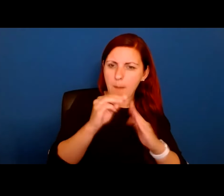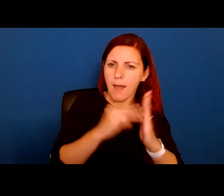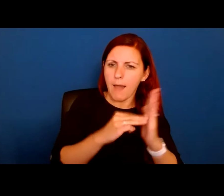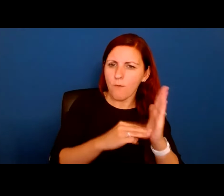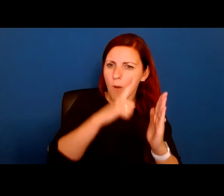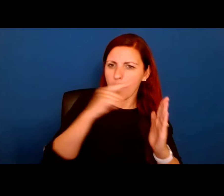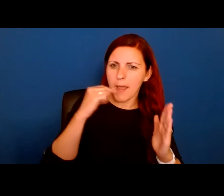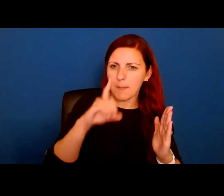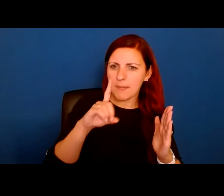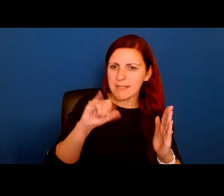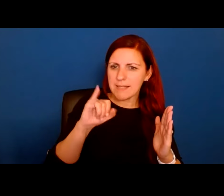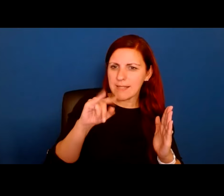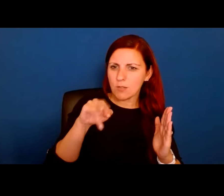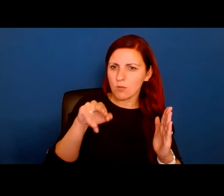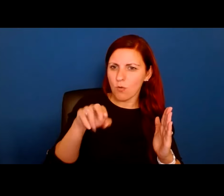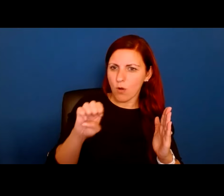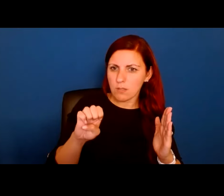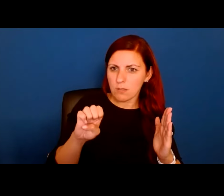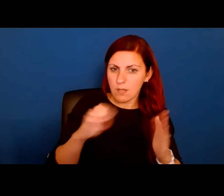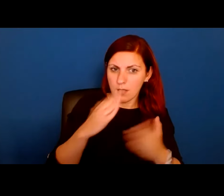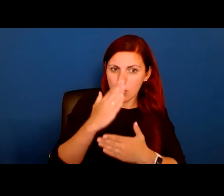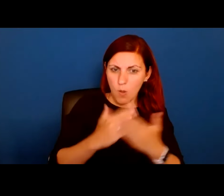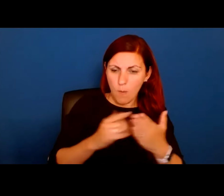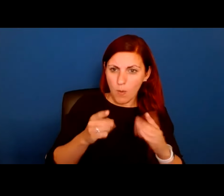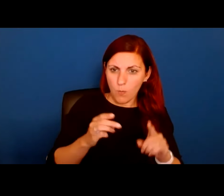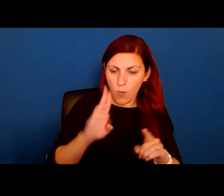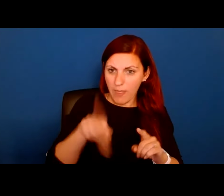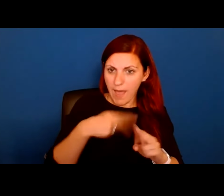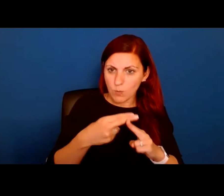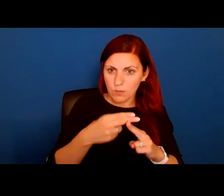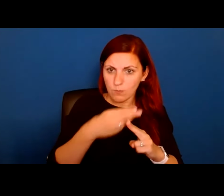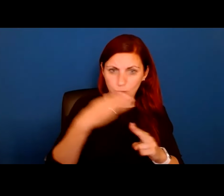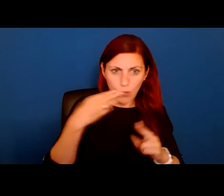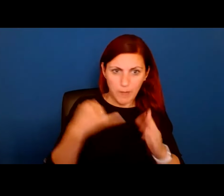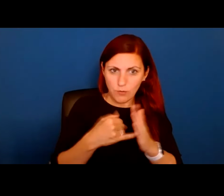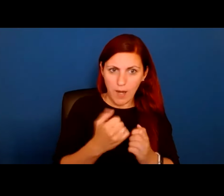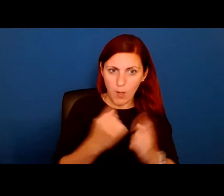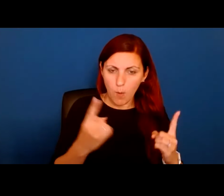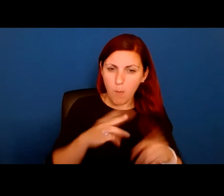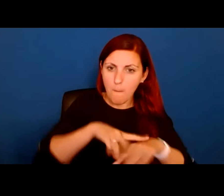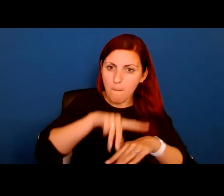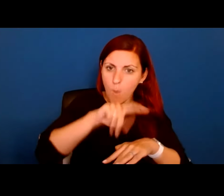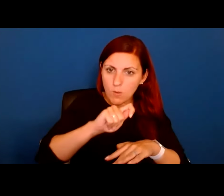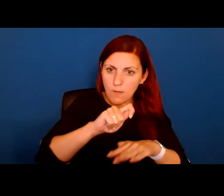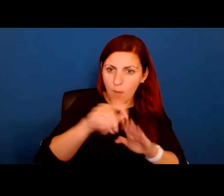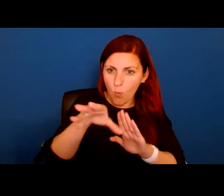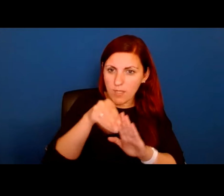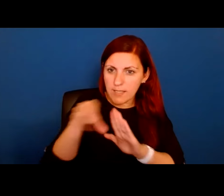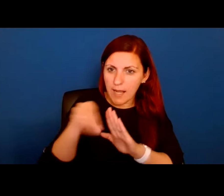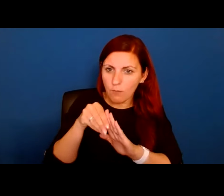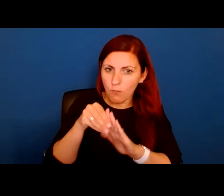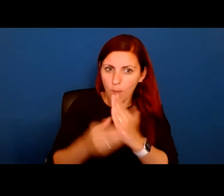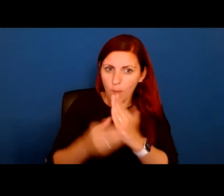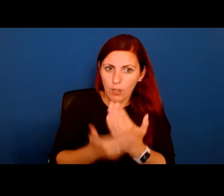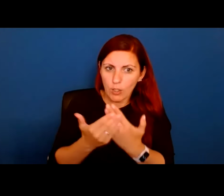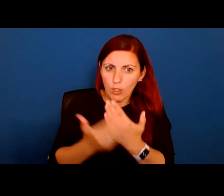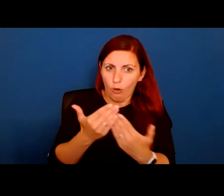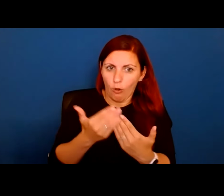social media accounts of adults, while many of the images were derived from private minors' profiles without their consent.